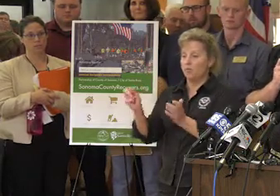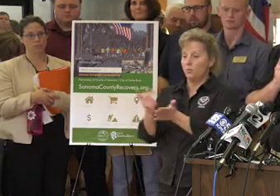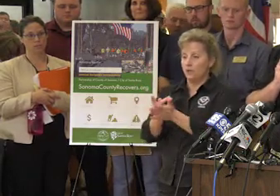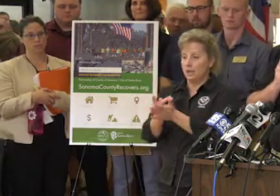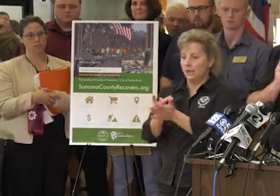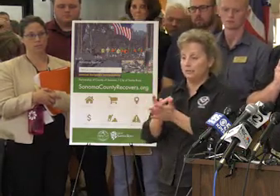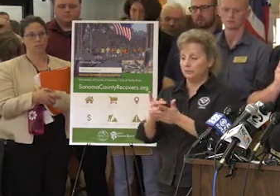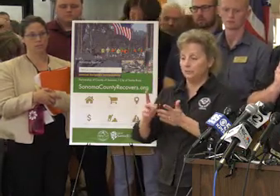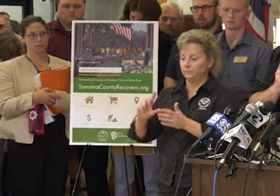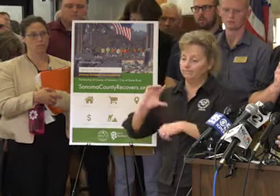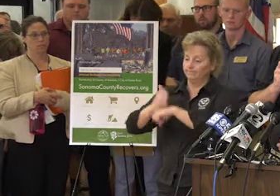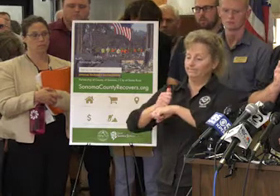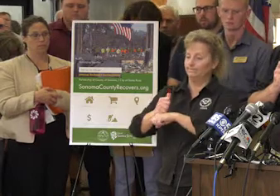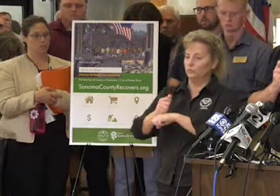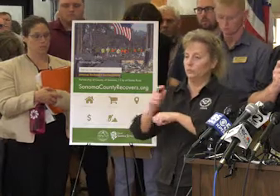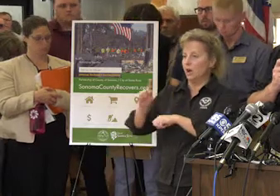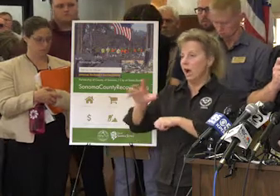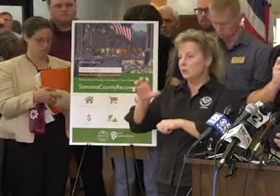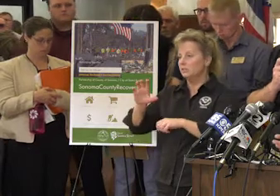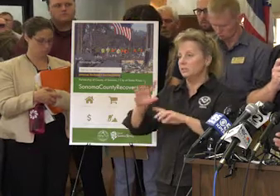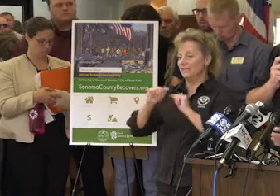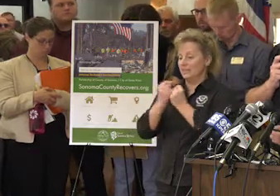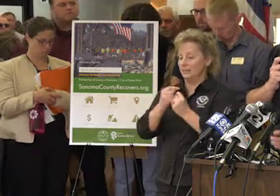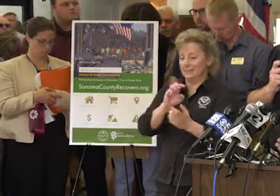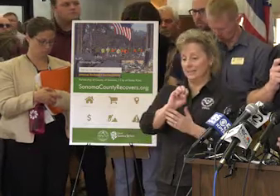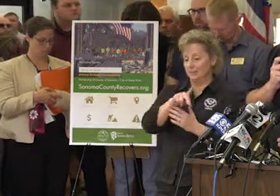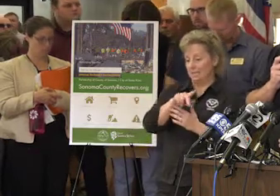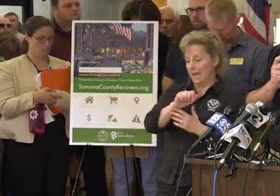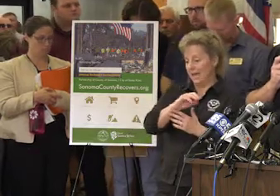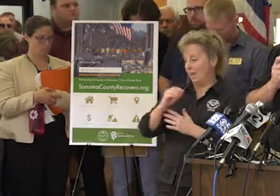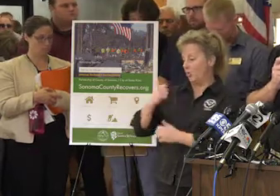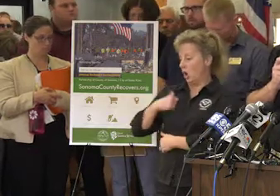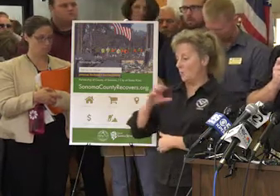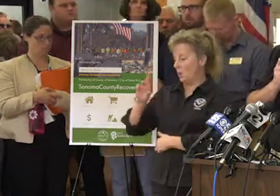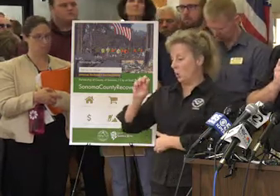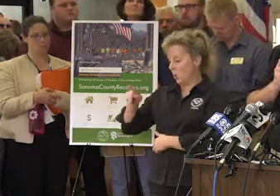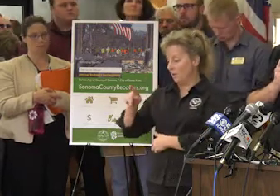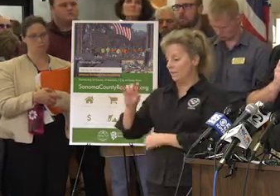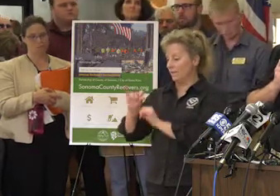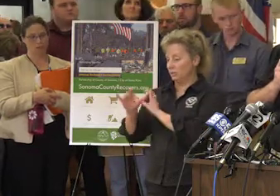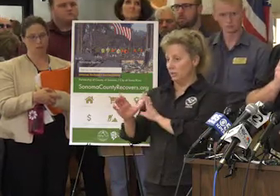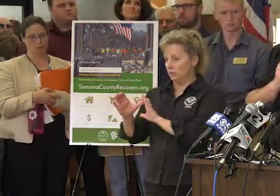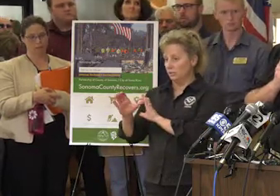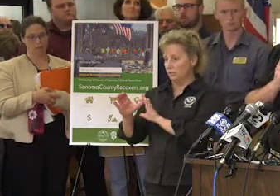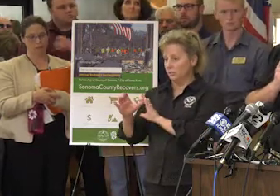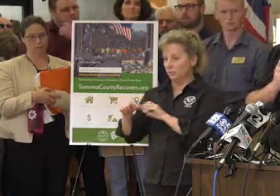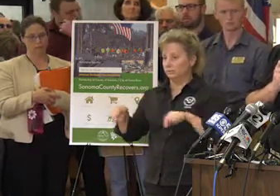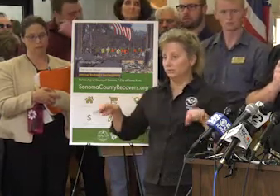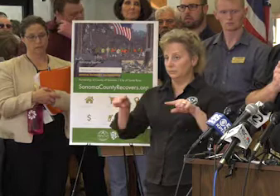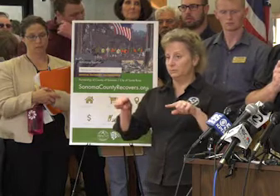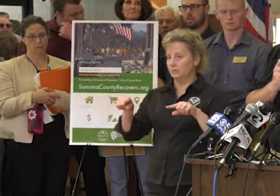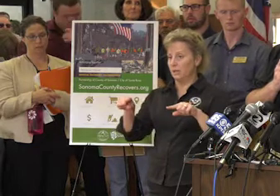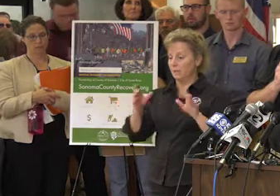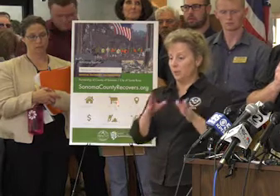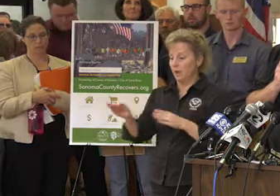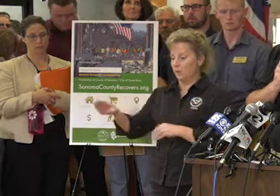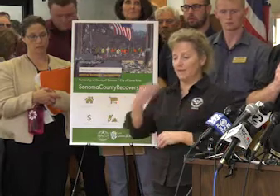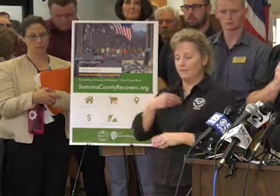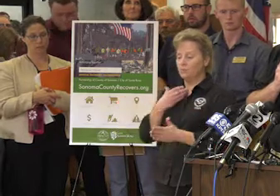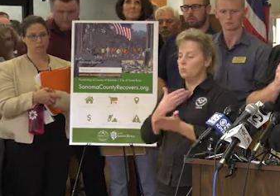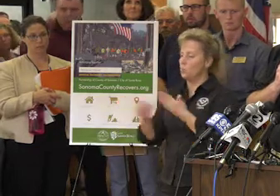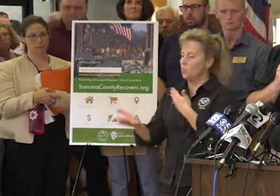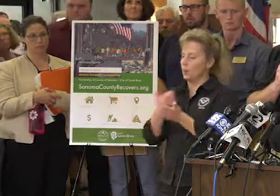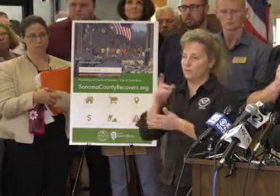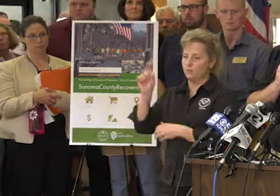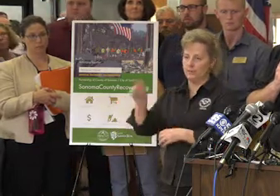mobilize hundreds of teams for both the EPA mission and the Army Corps of Engineers mission. And they are prepared to give us whatever